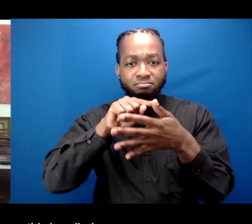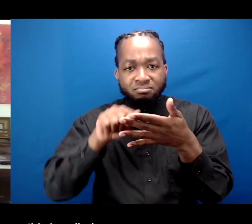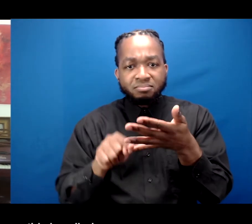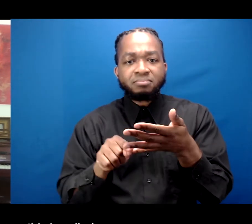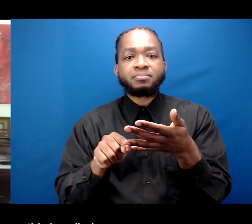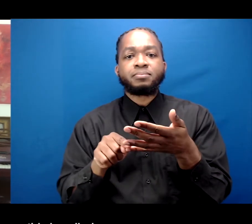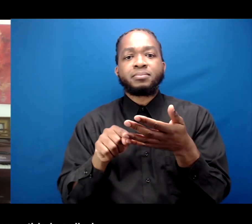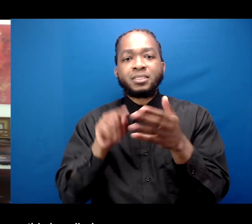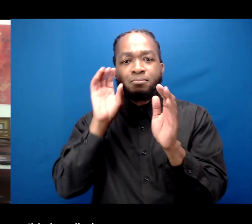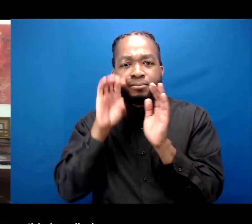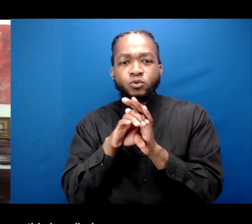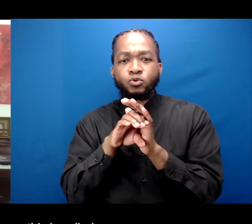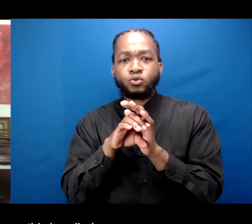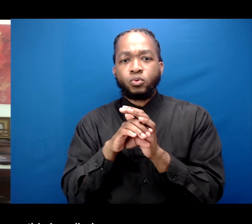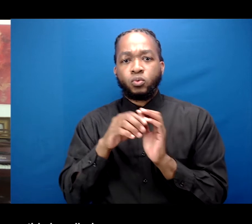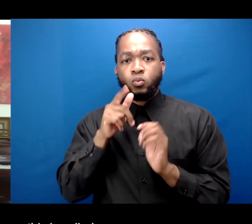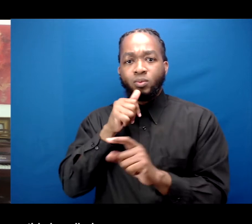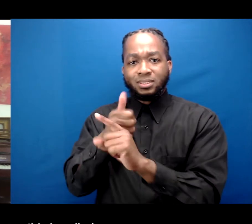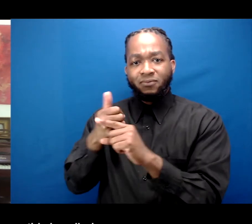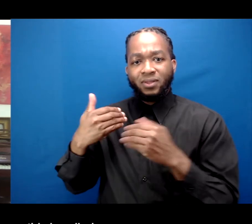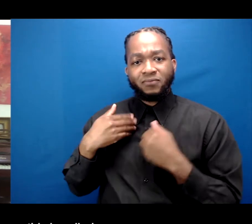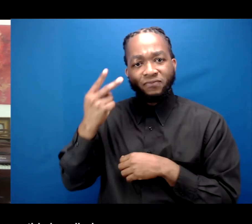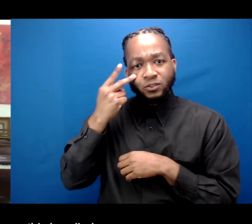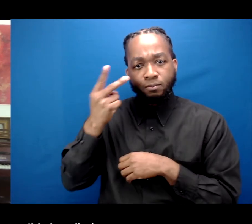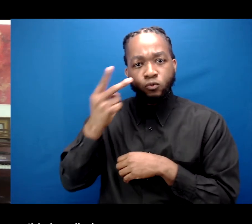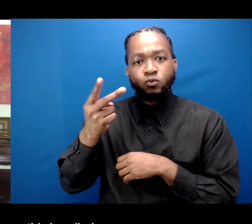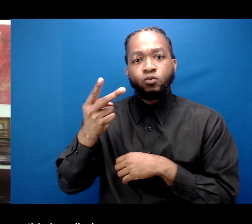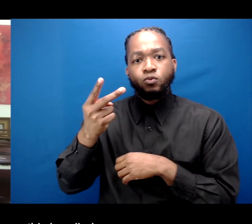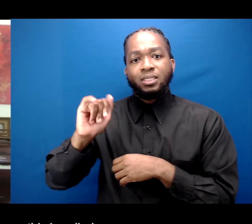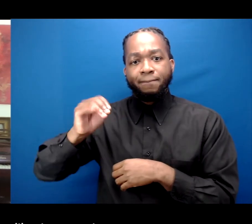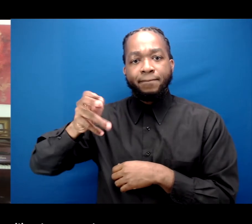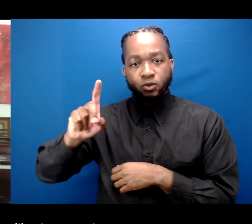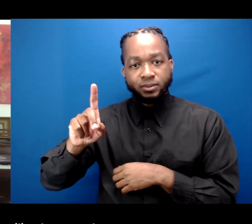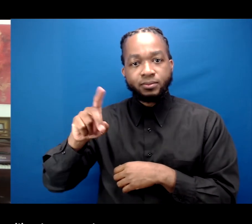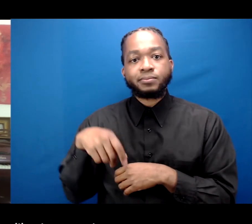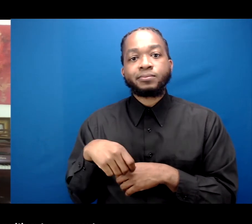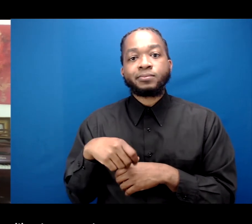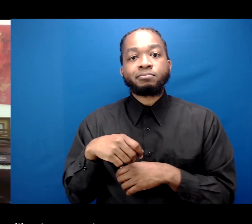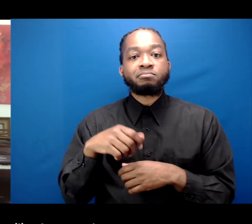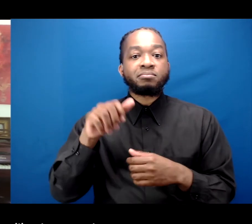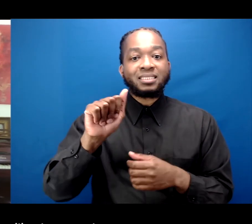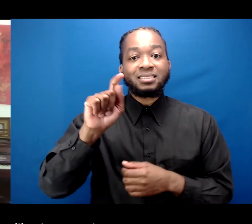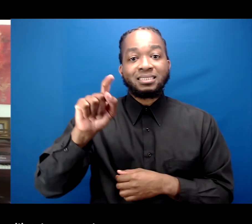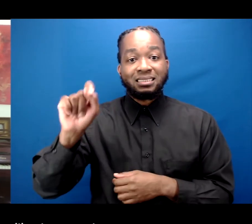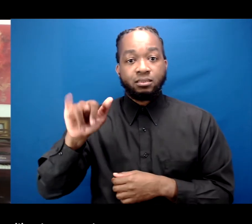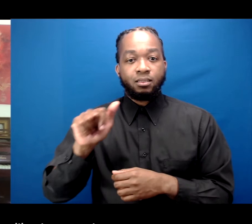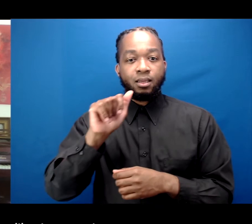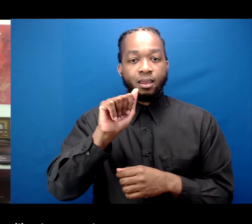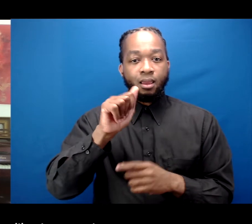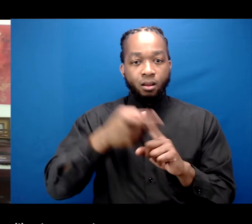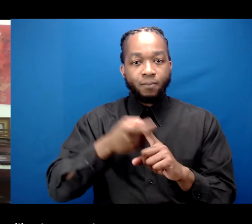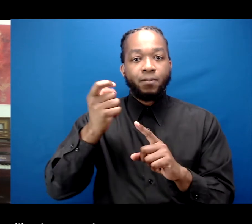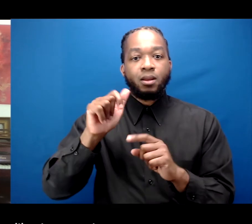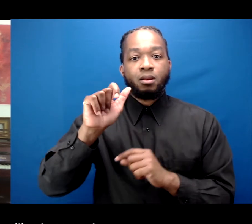loss. This is called automatic alt text, or AAT. Automated alt text uses object recognition to